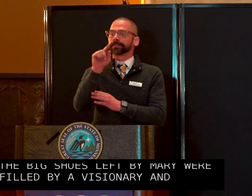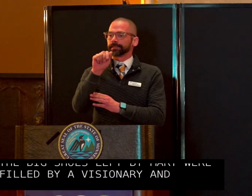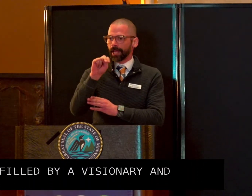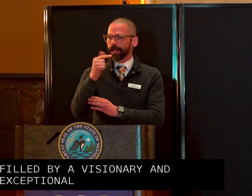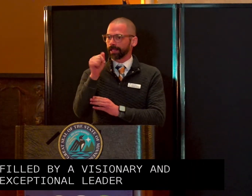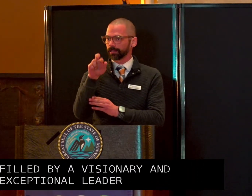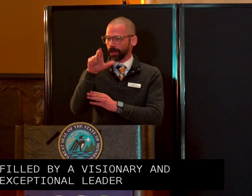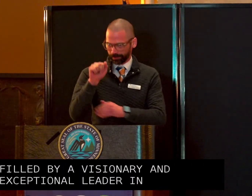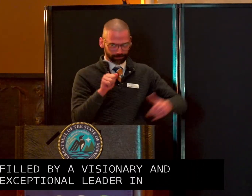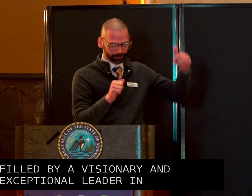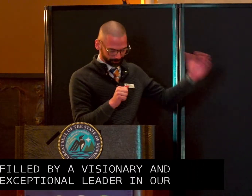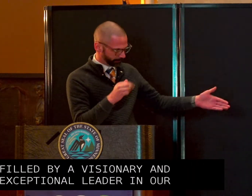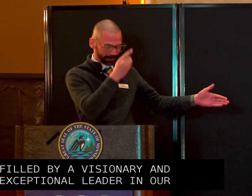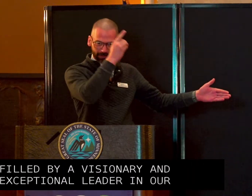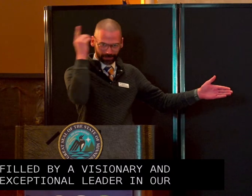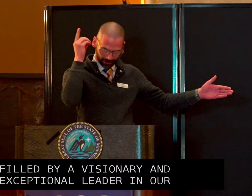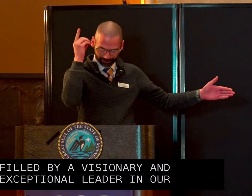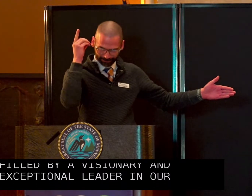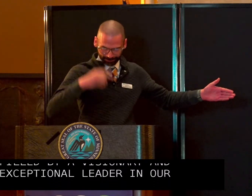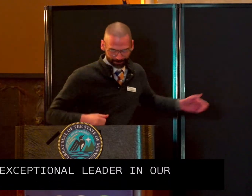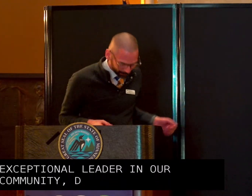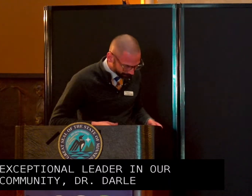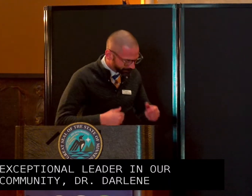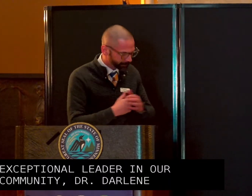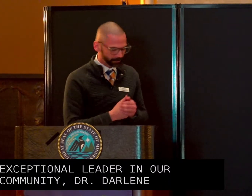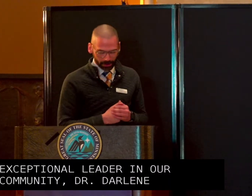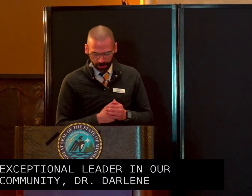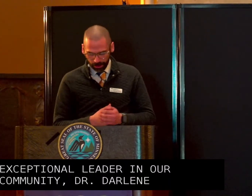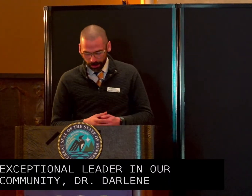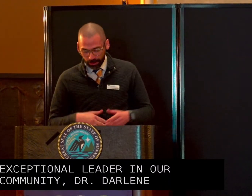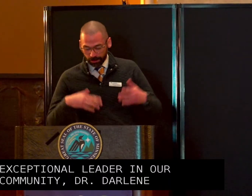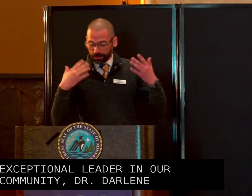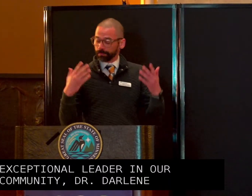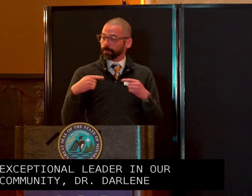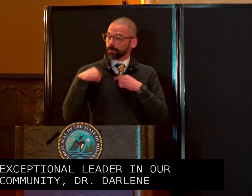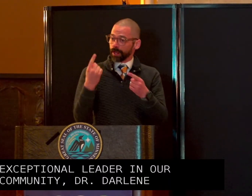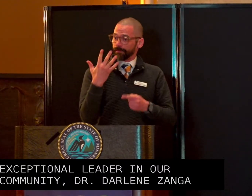community, Dr. Darlene Zangara.